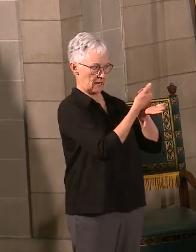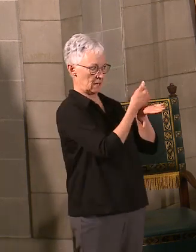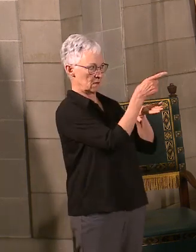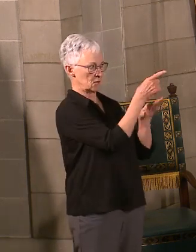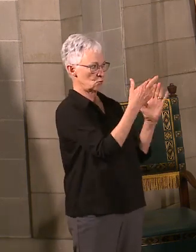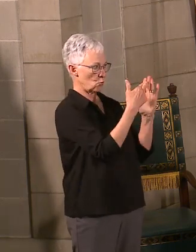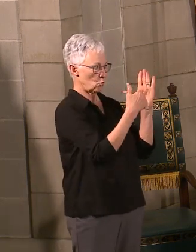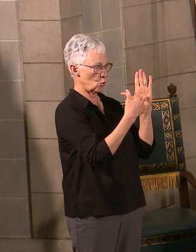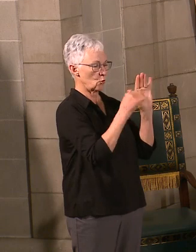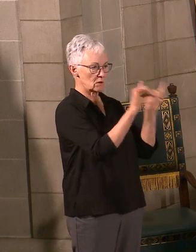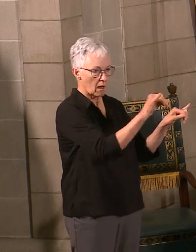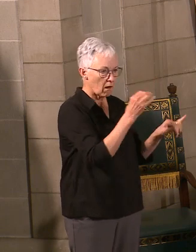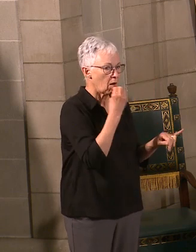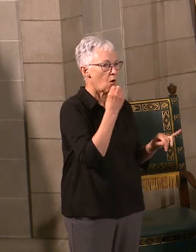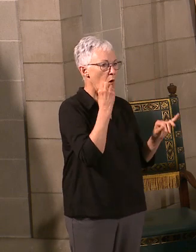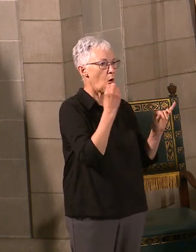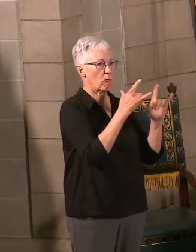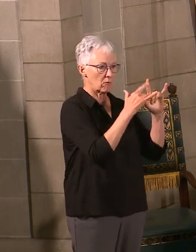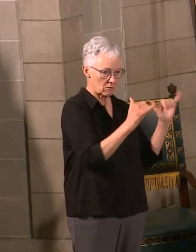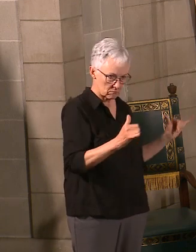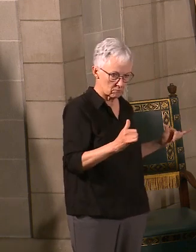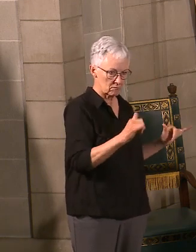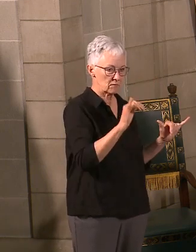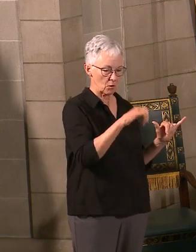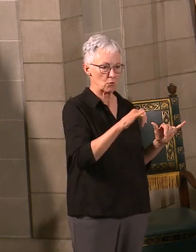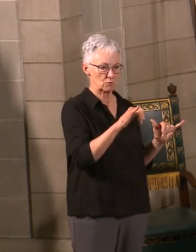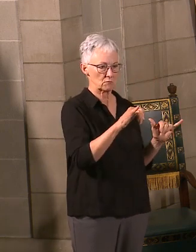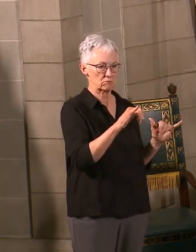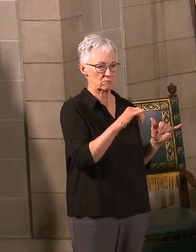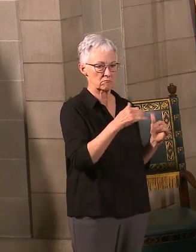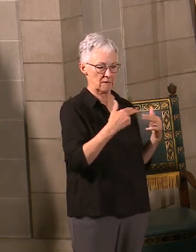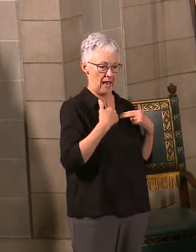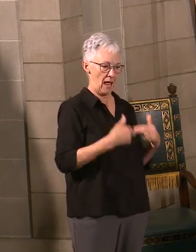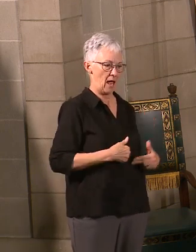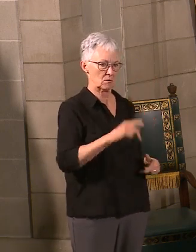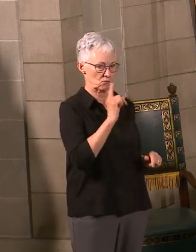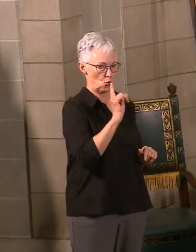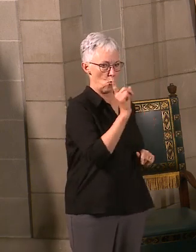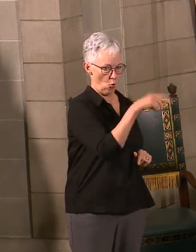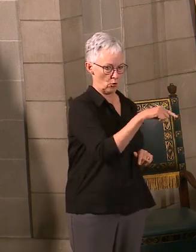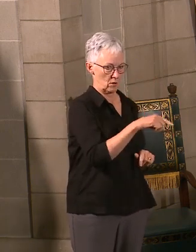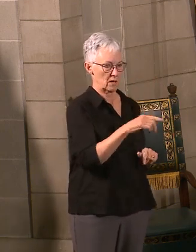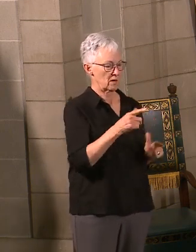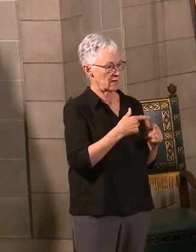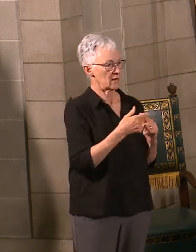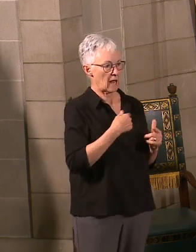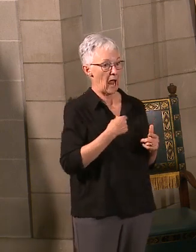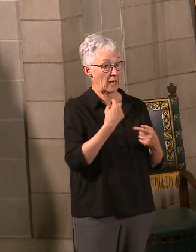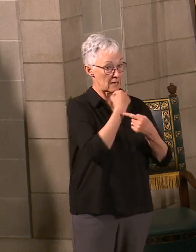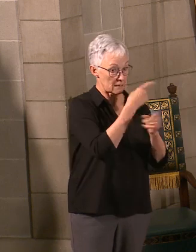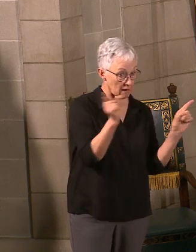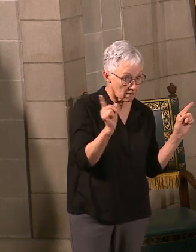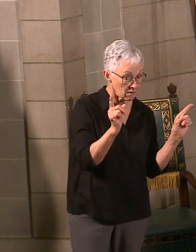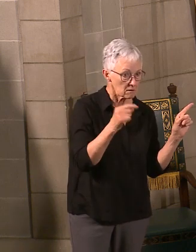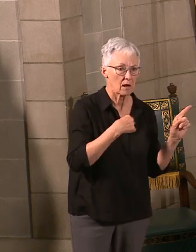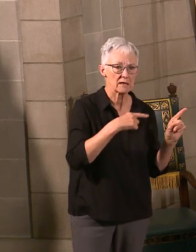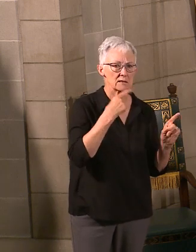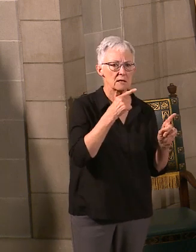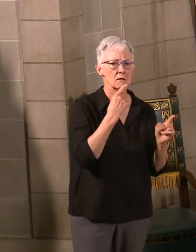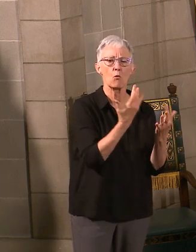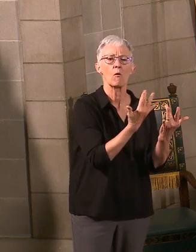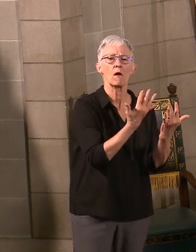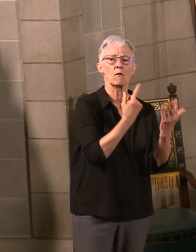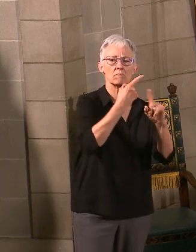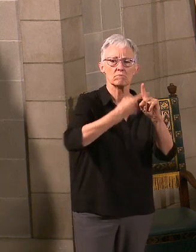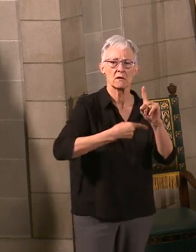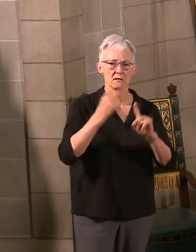comment at some point, we'll know more after a month, and after a month, what more do we know? Well, I think the first thing we know is that we need to